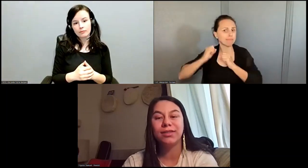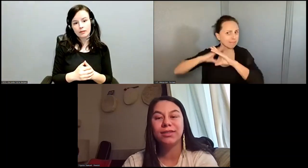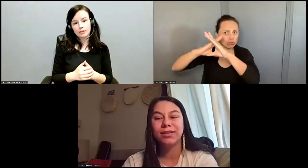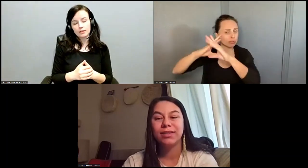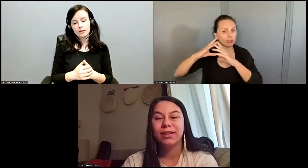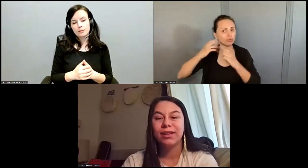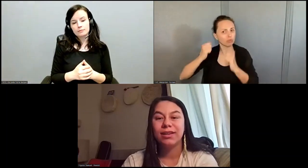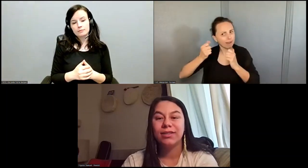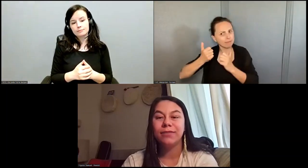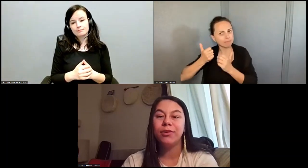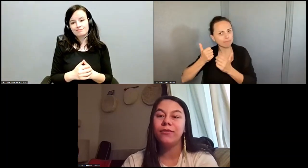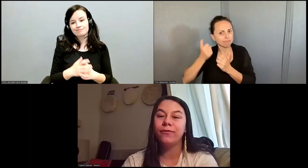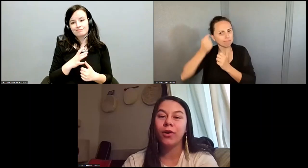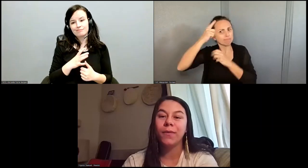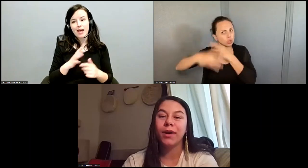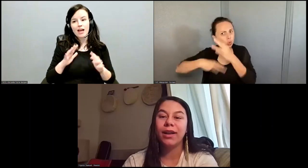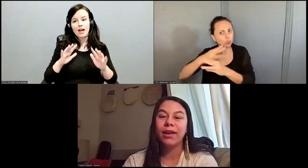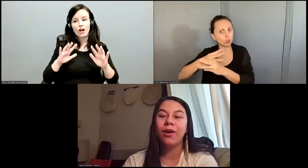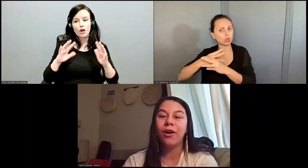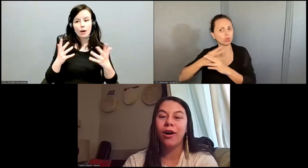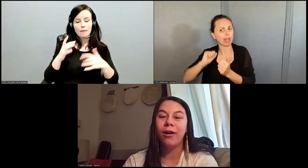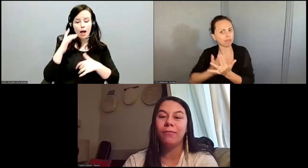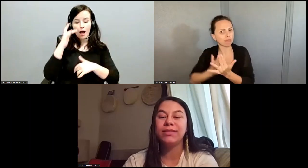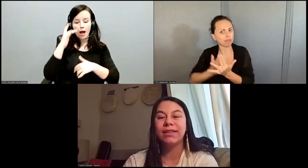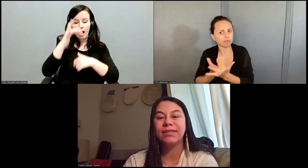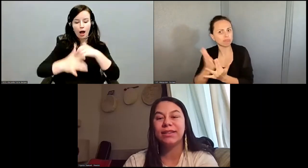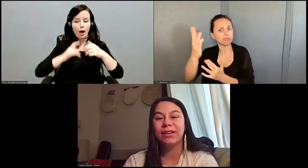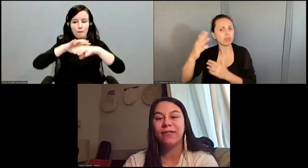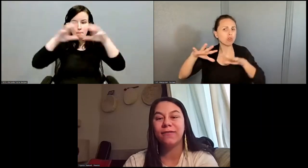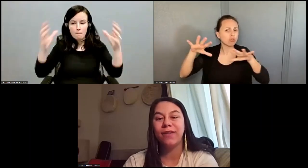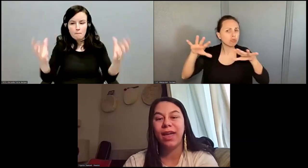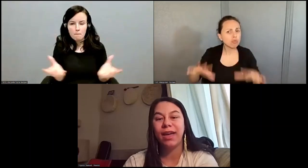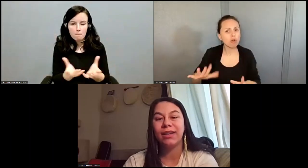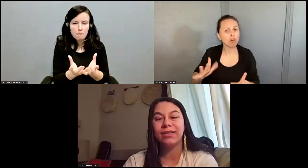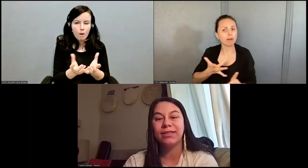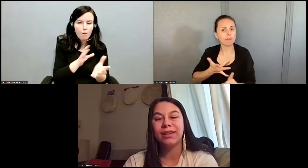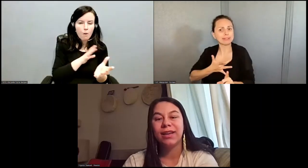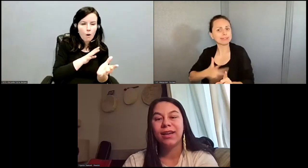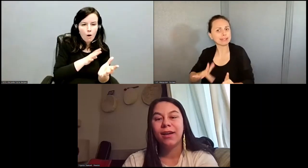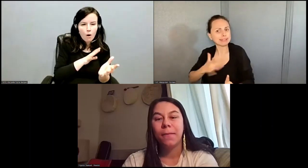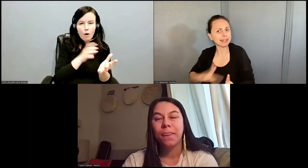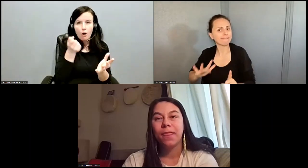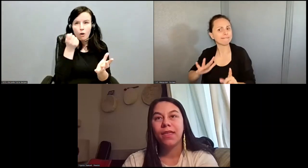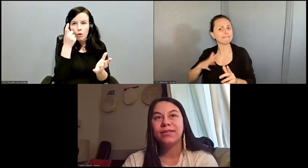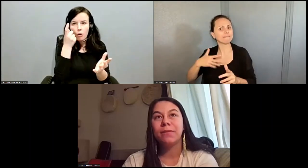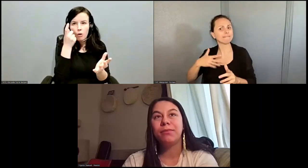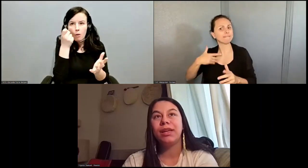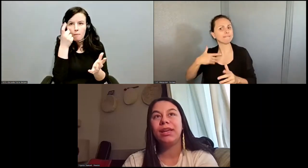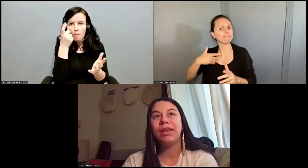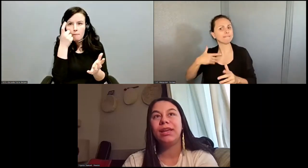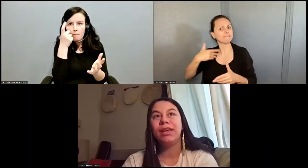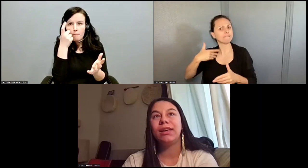world to move forward in a calm, sensitive, and